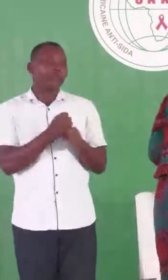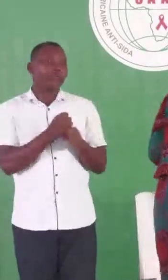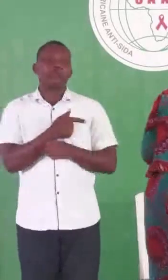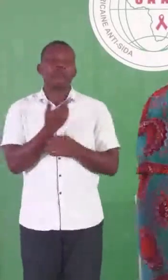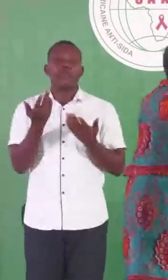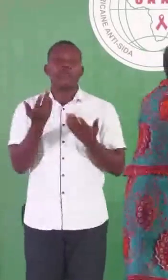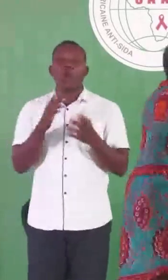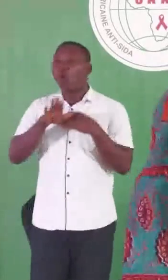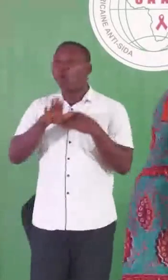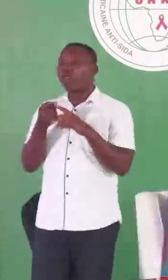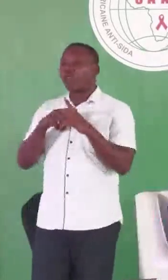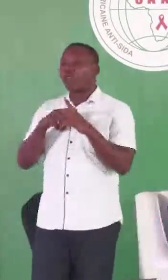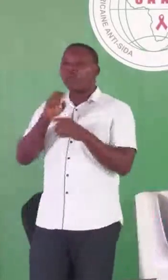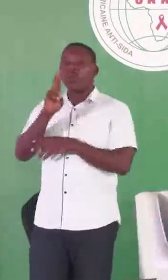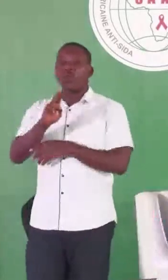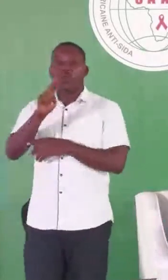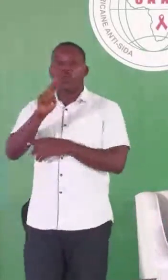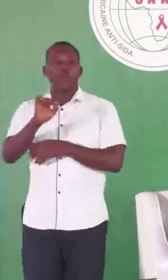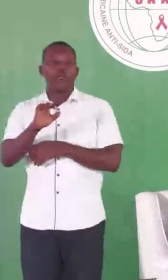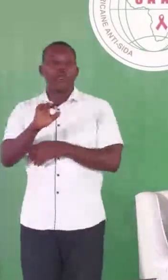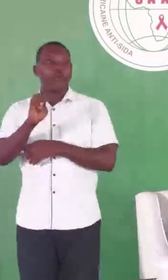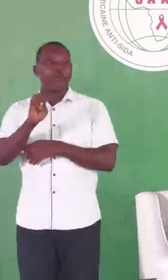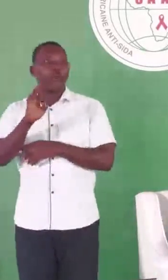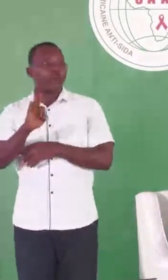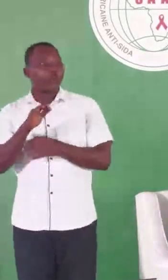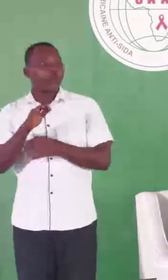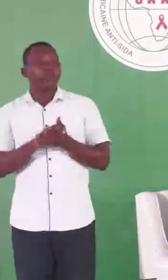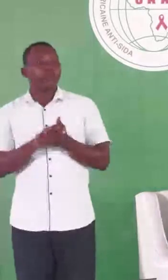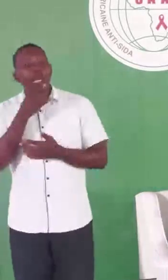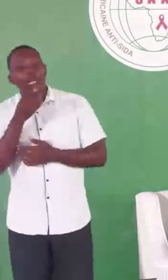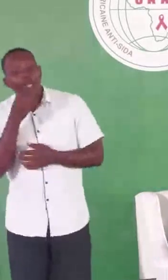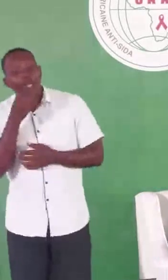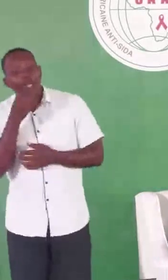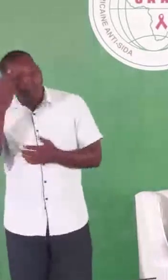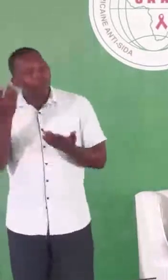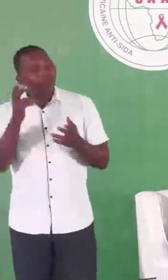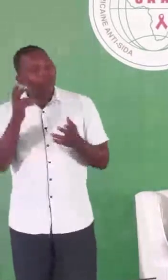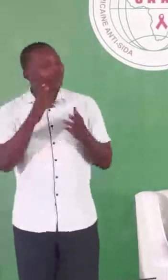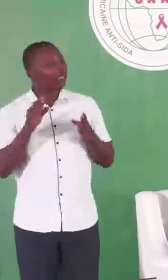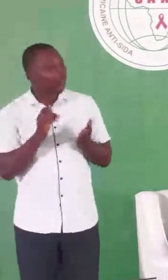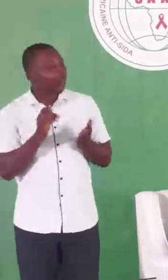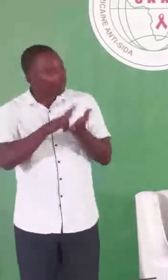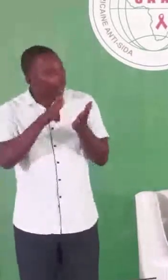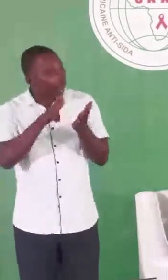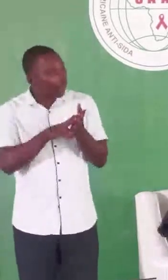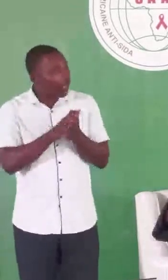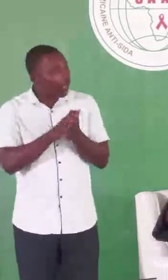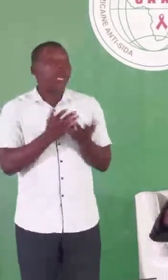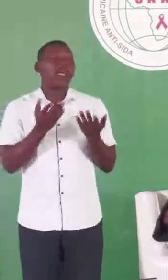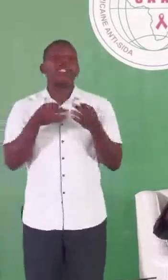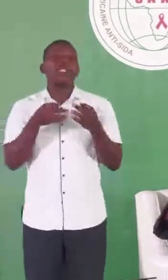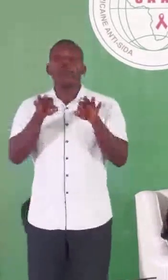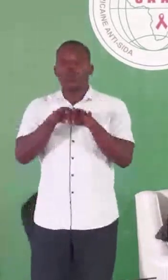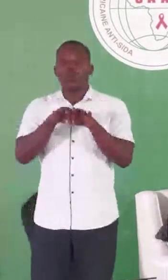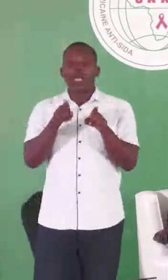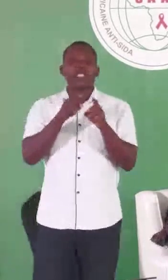UNICEF. So data for validation really is at the core of the validation process. As Mokor